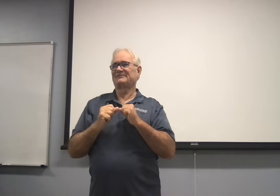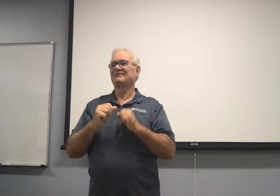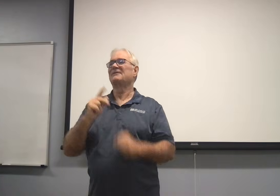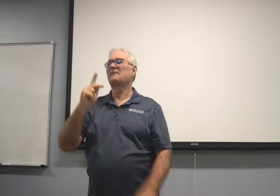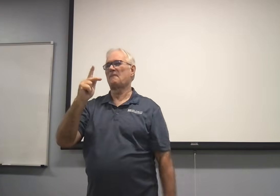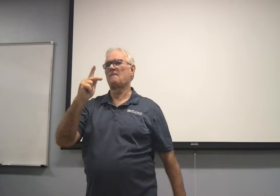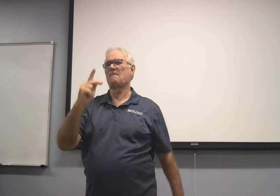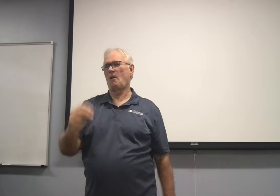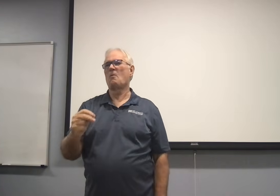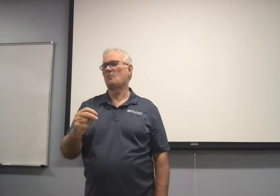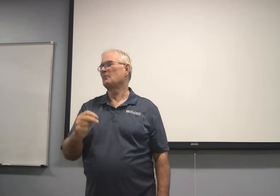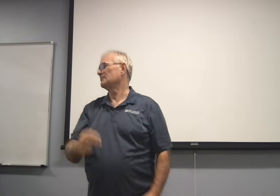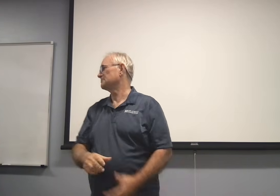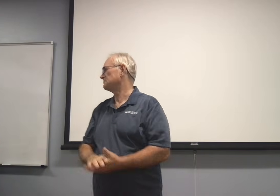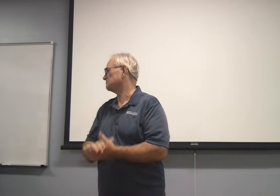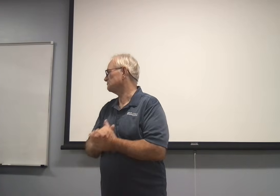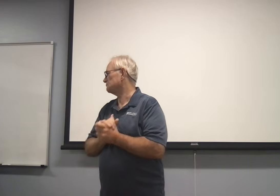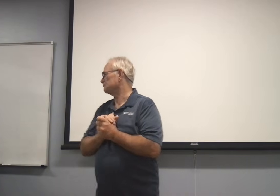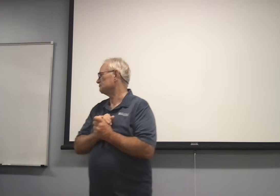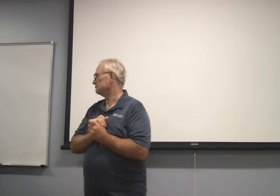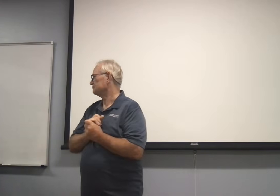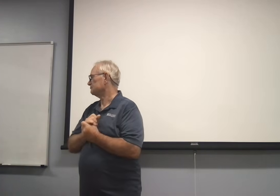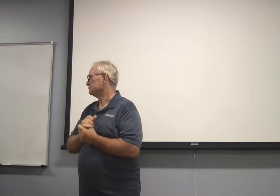I passed out. Now I'm waking up and I'm ready to go.